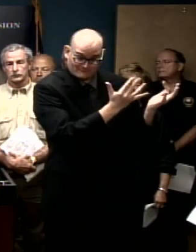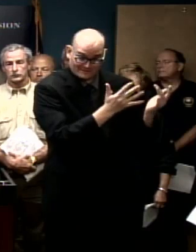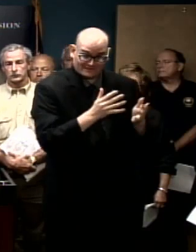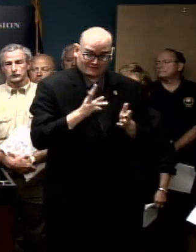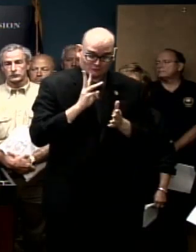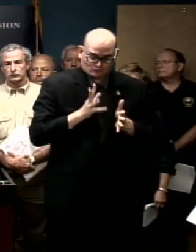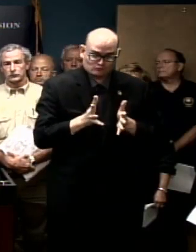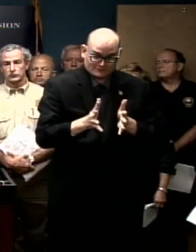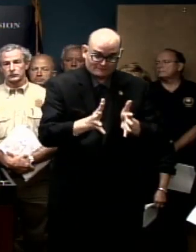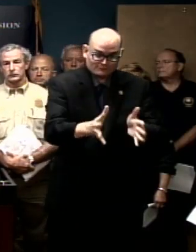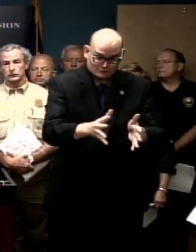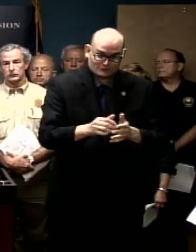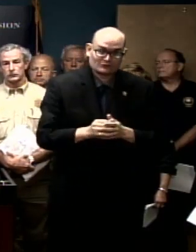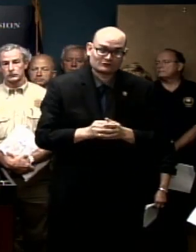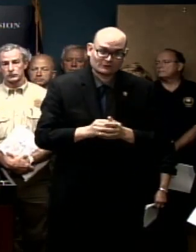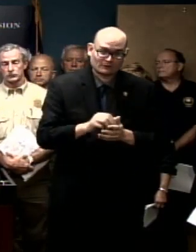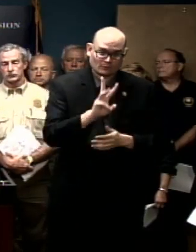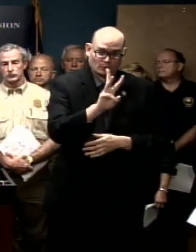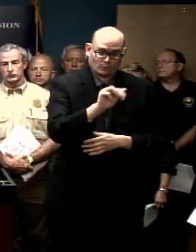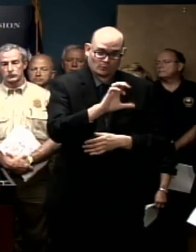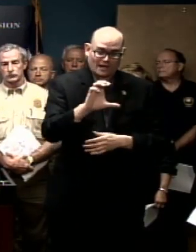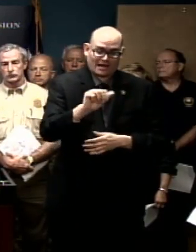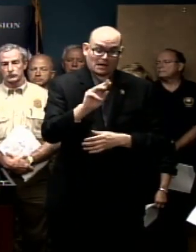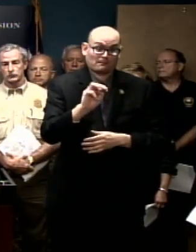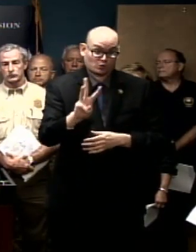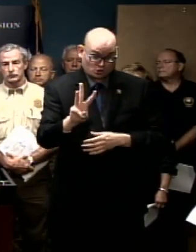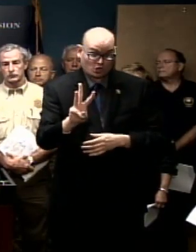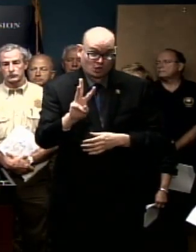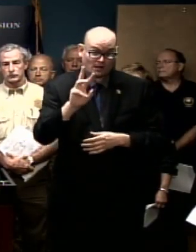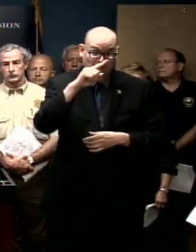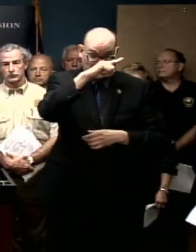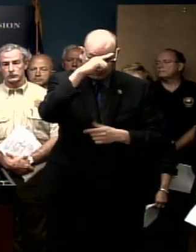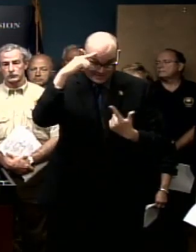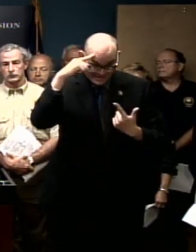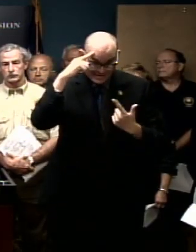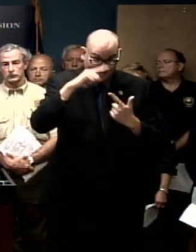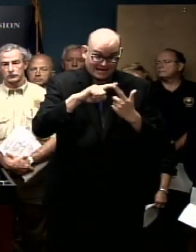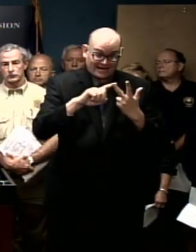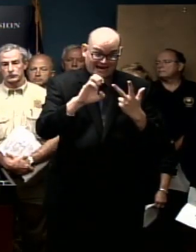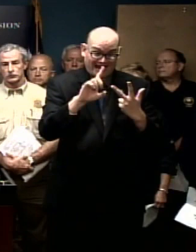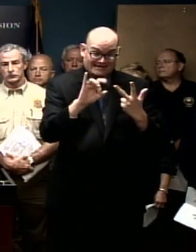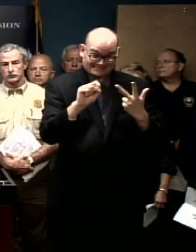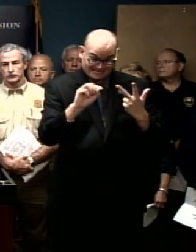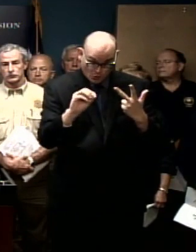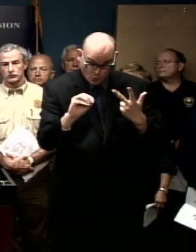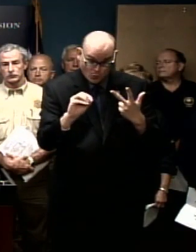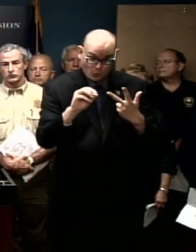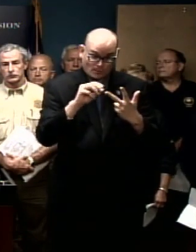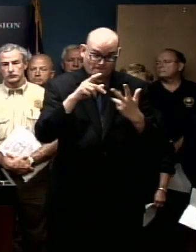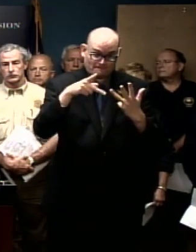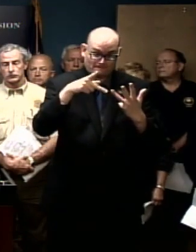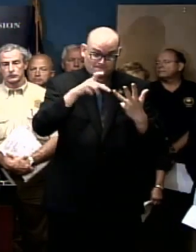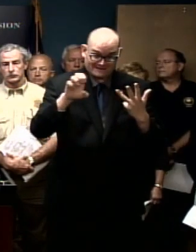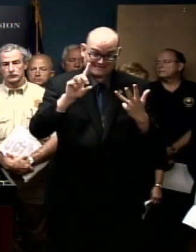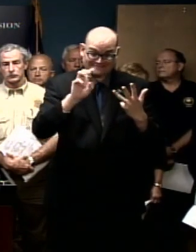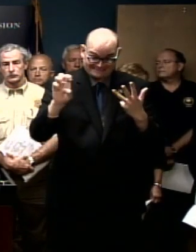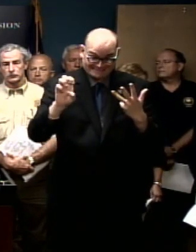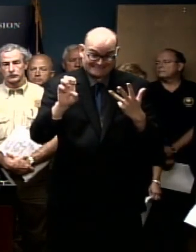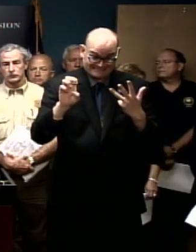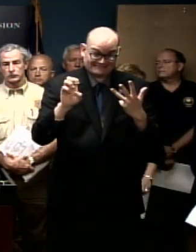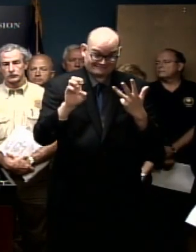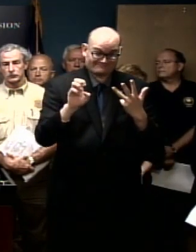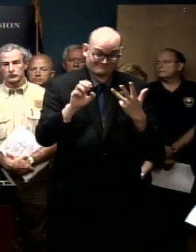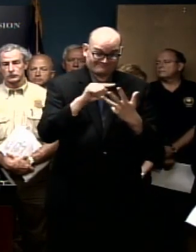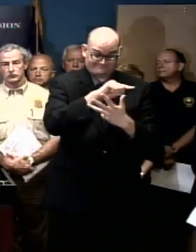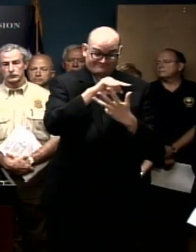the rivers, the Waccamaw, the Black, Edisto, Lynches, and PD. We're keeping our eyes on. DNR agents